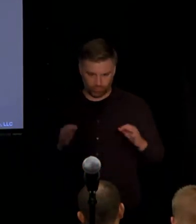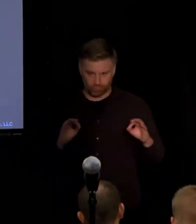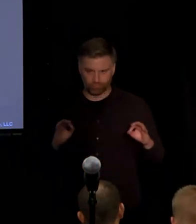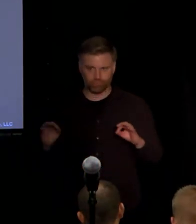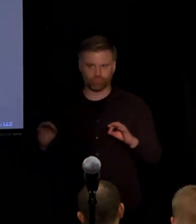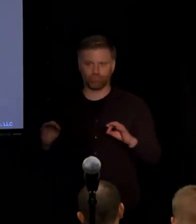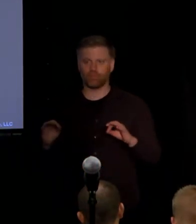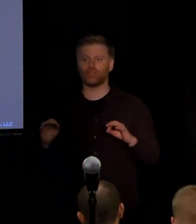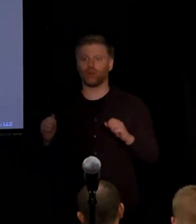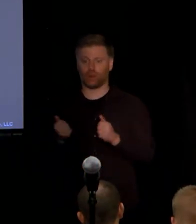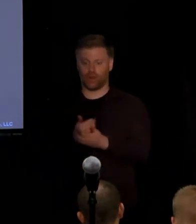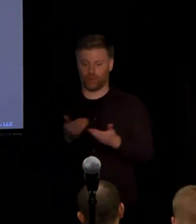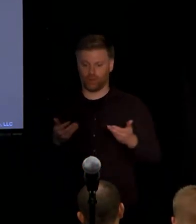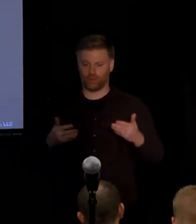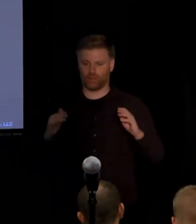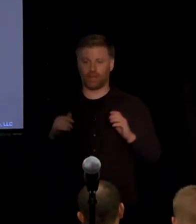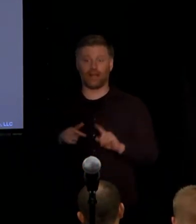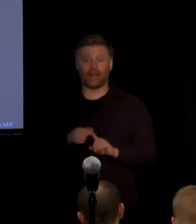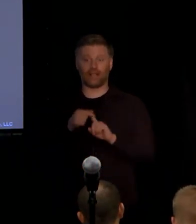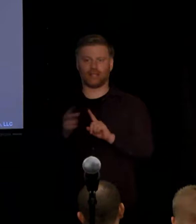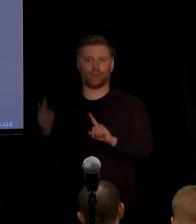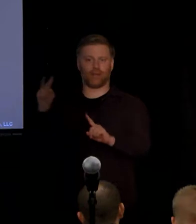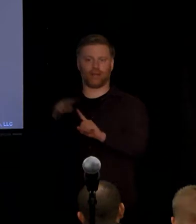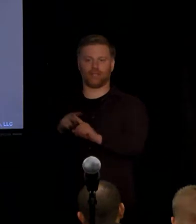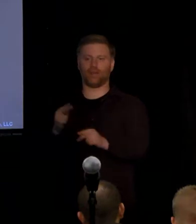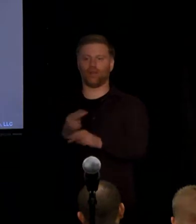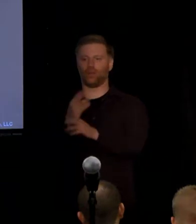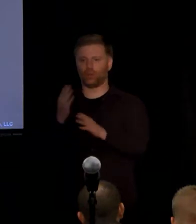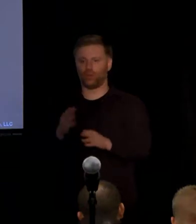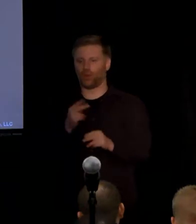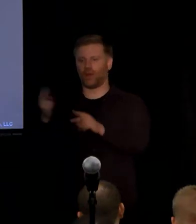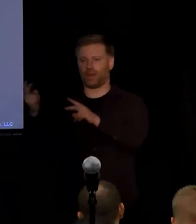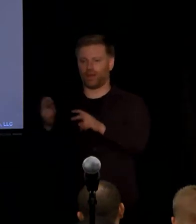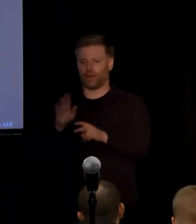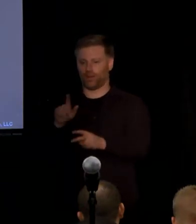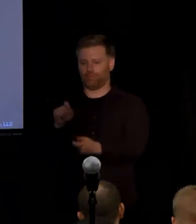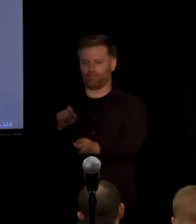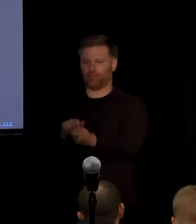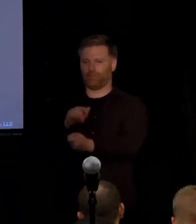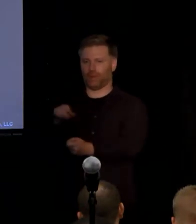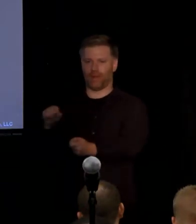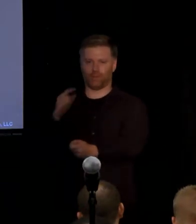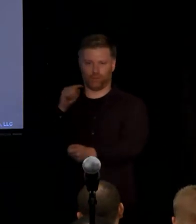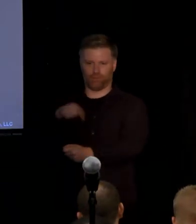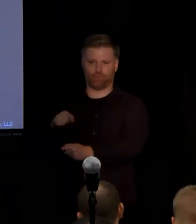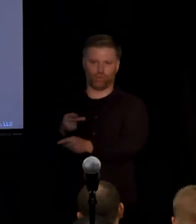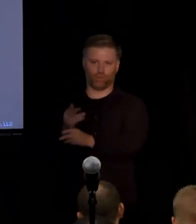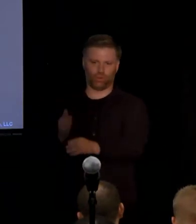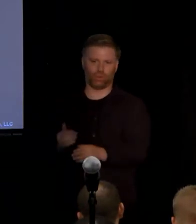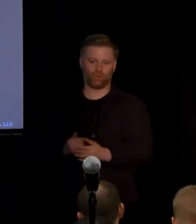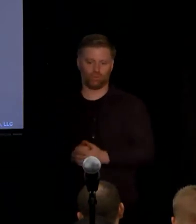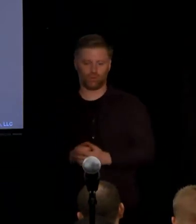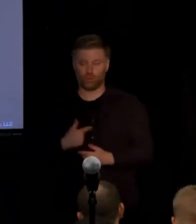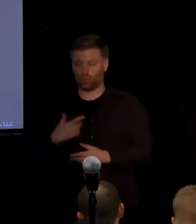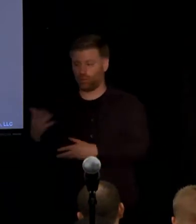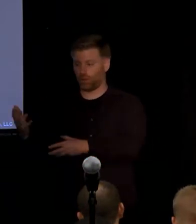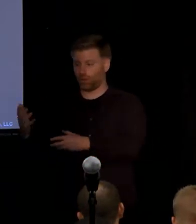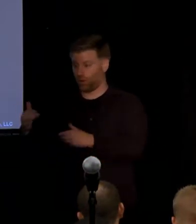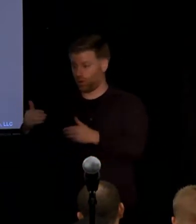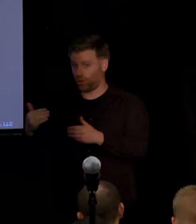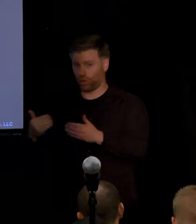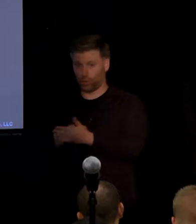and had everything done except assigning the user and downloading those user-specific apps. So when we got that boom of